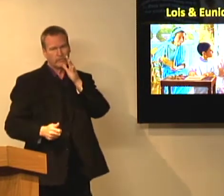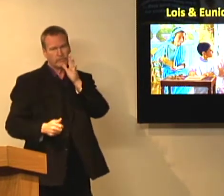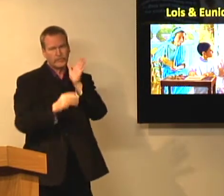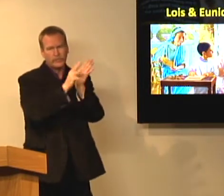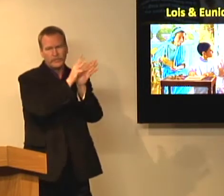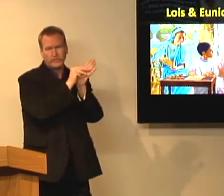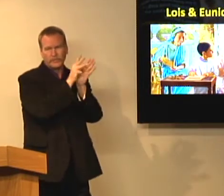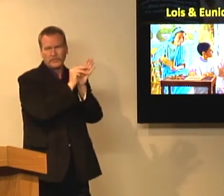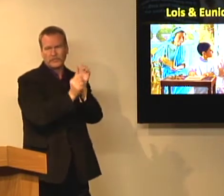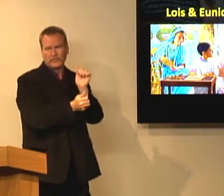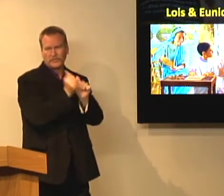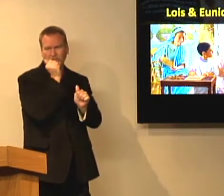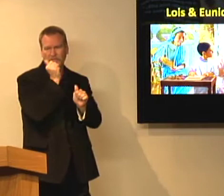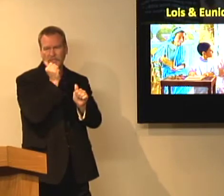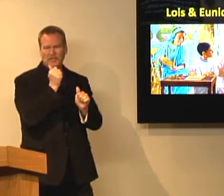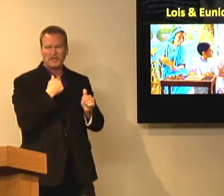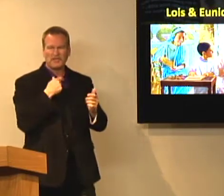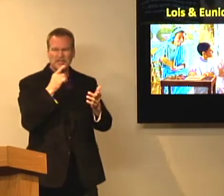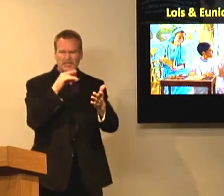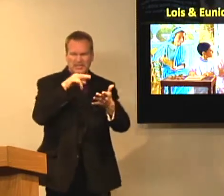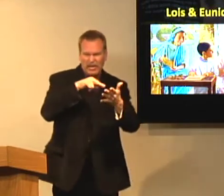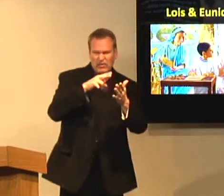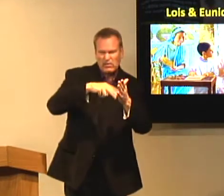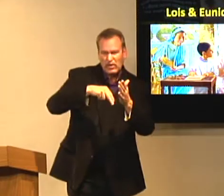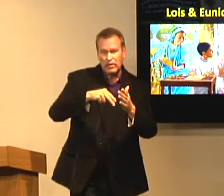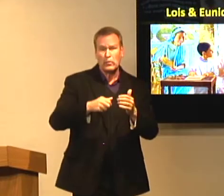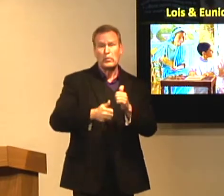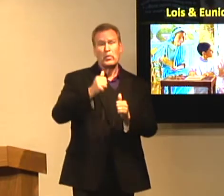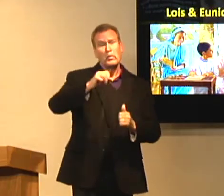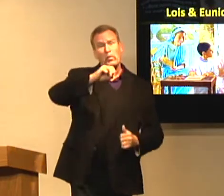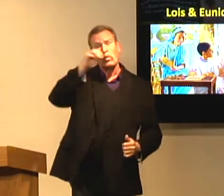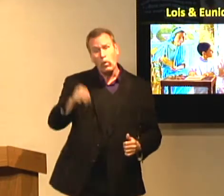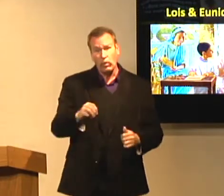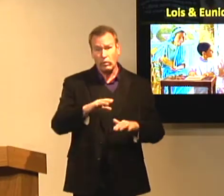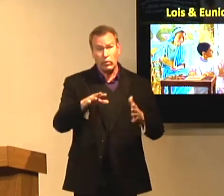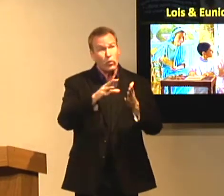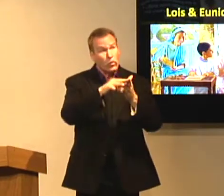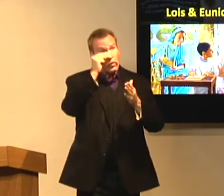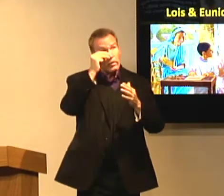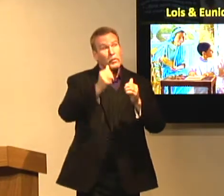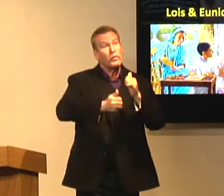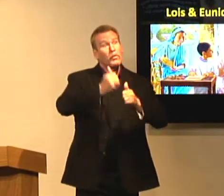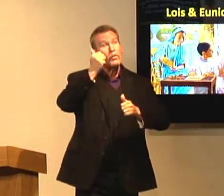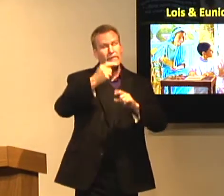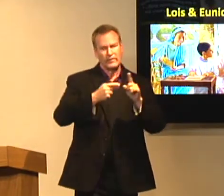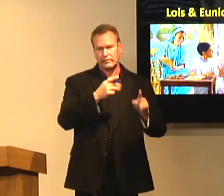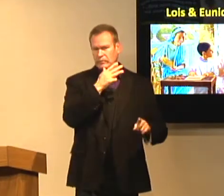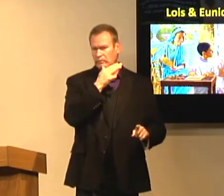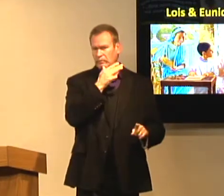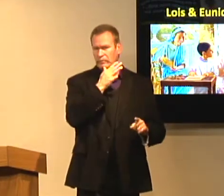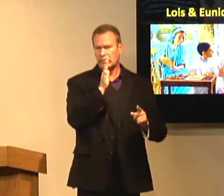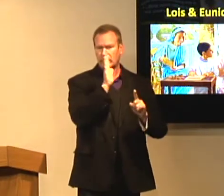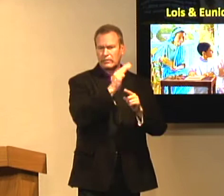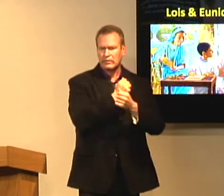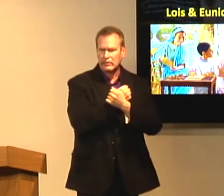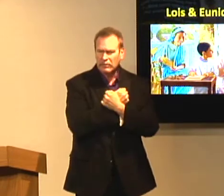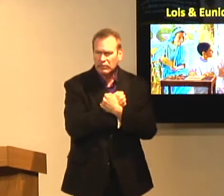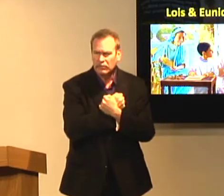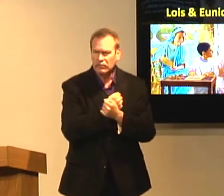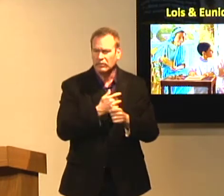see, and they will copy what their mother does. When I was looking in the reading and I was studying about that, it says that most